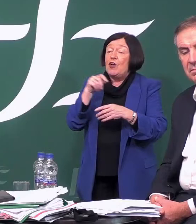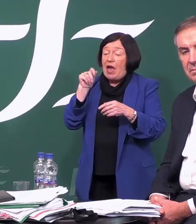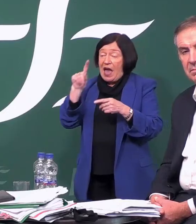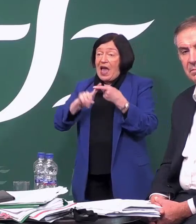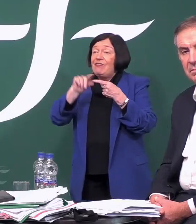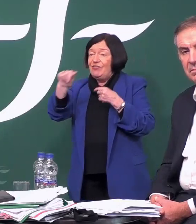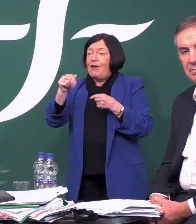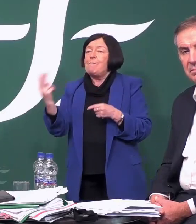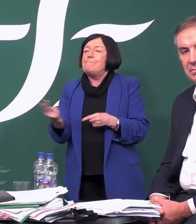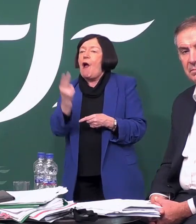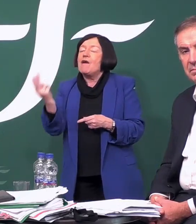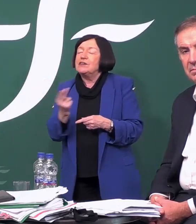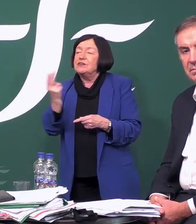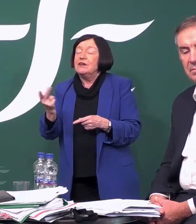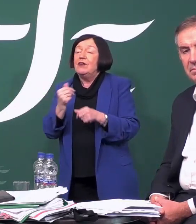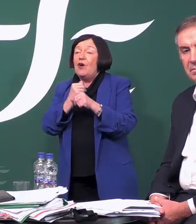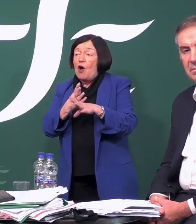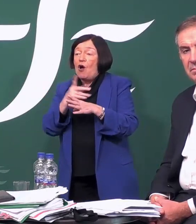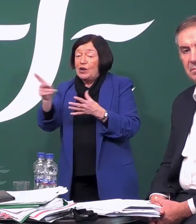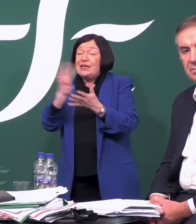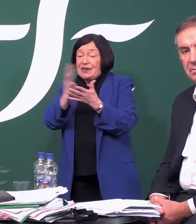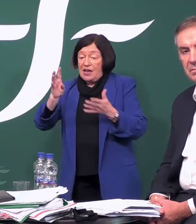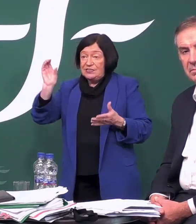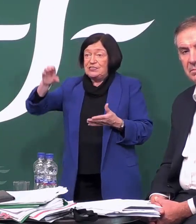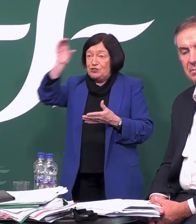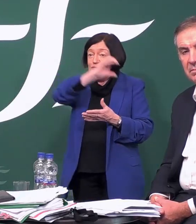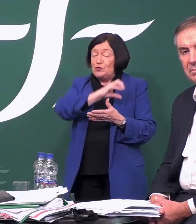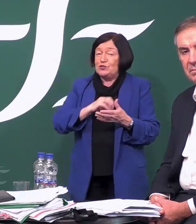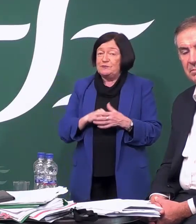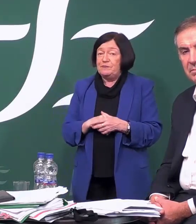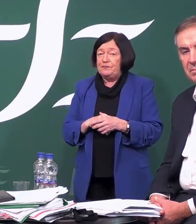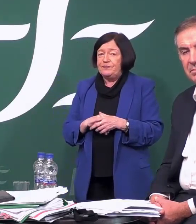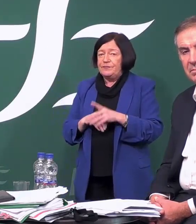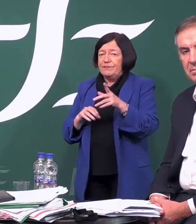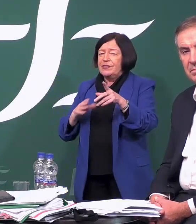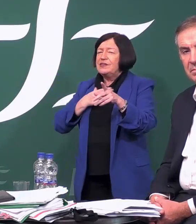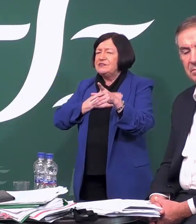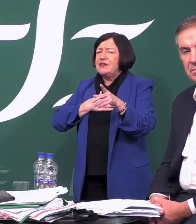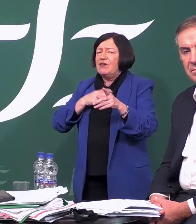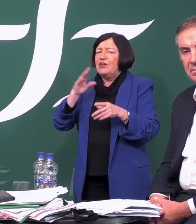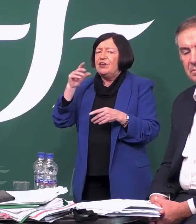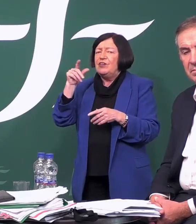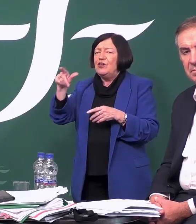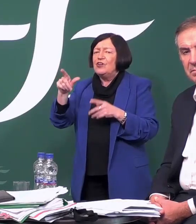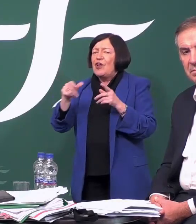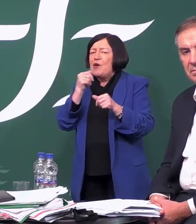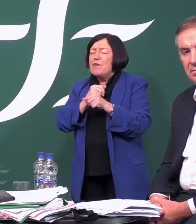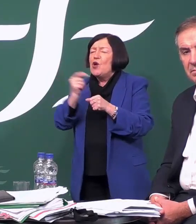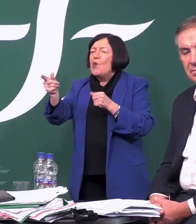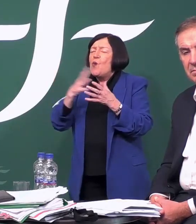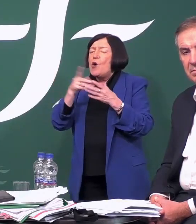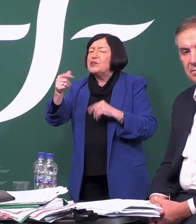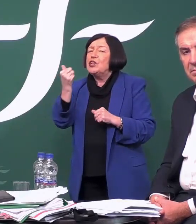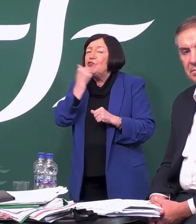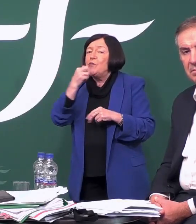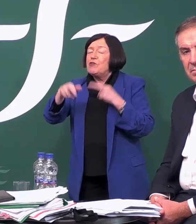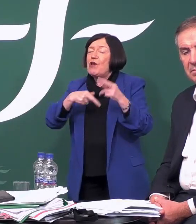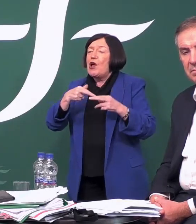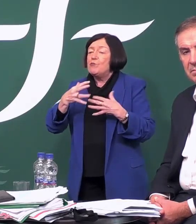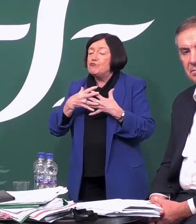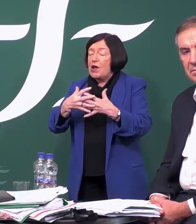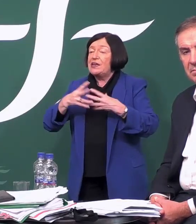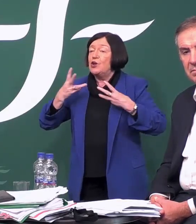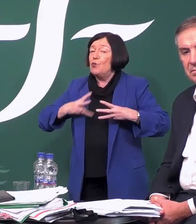partners. So all 19 units participated. I know you were talking about this earlier in the week. Just what was the statistics around pregnant women